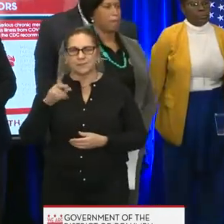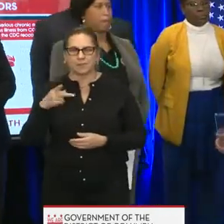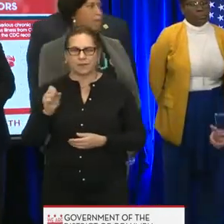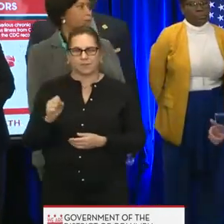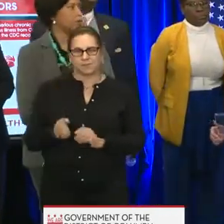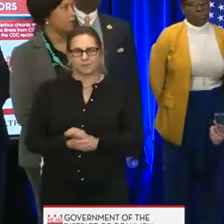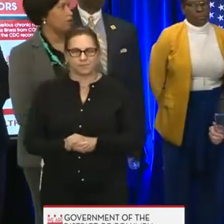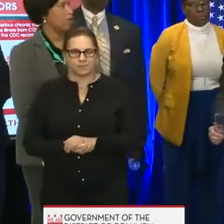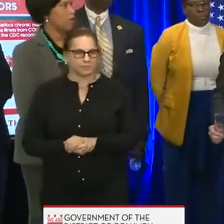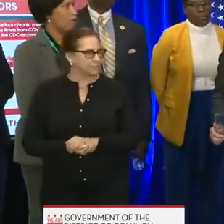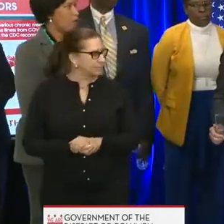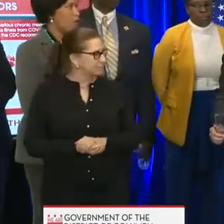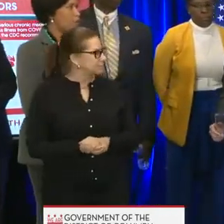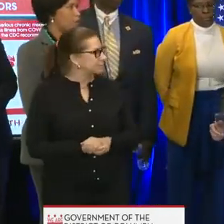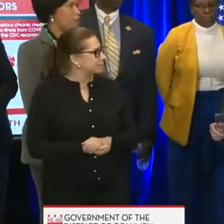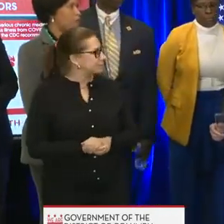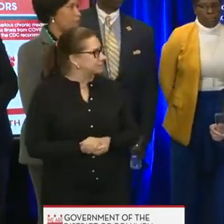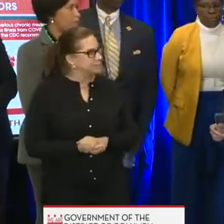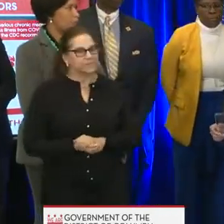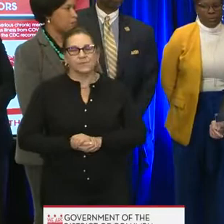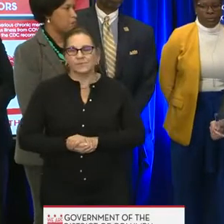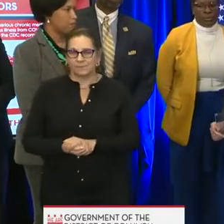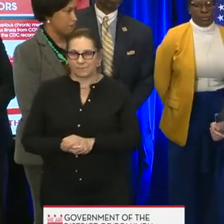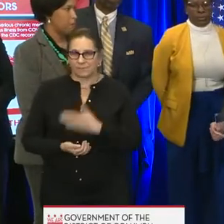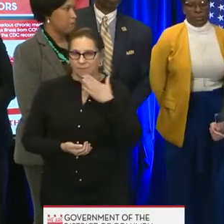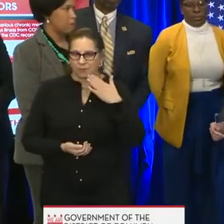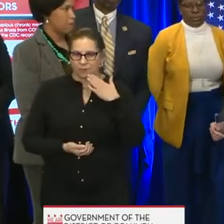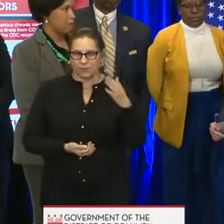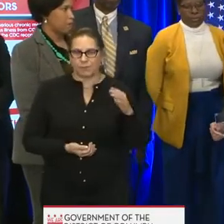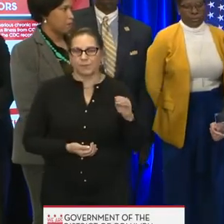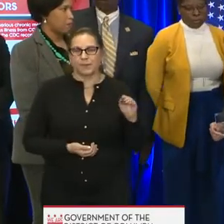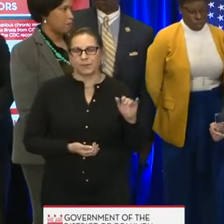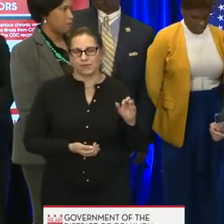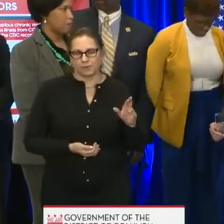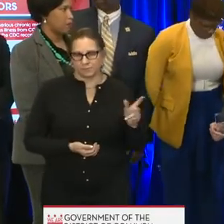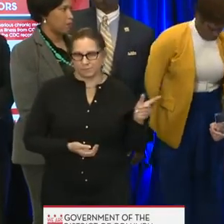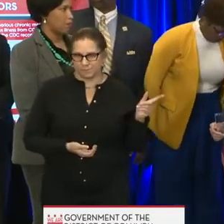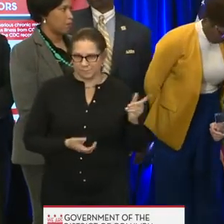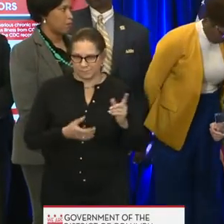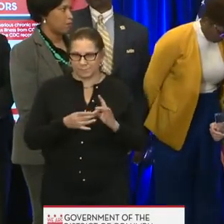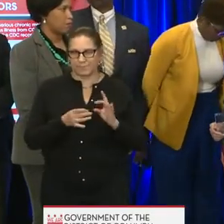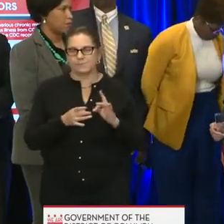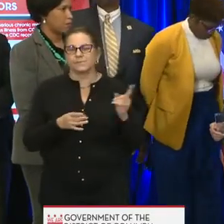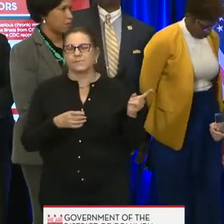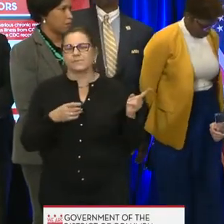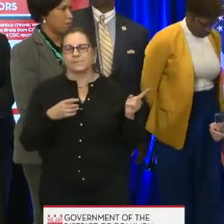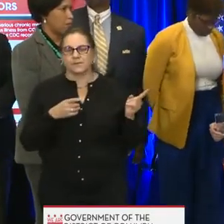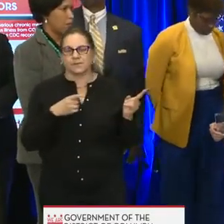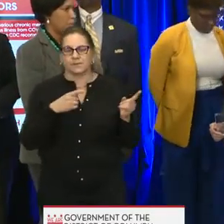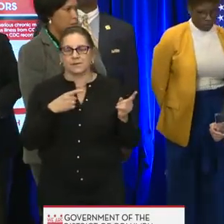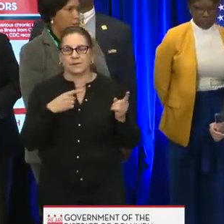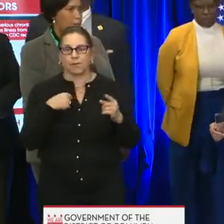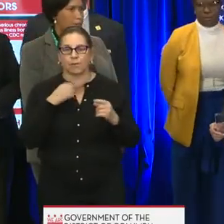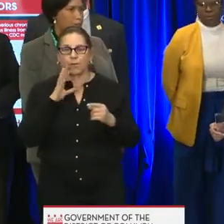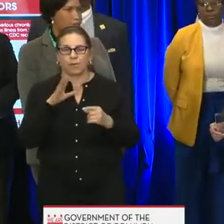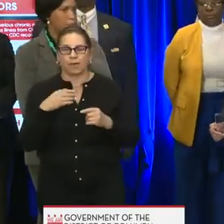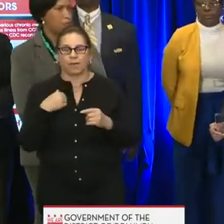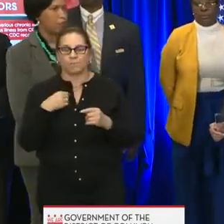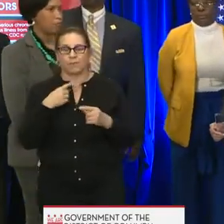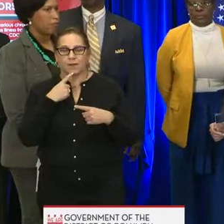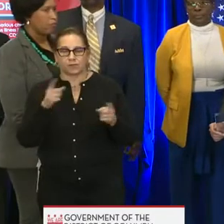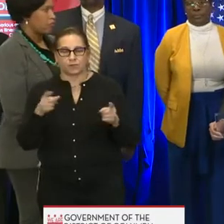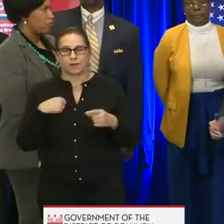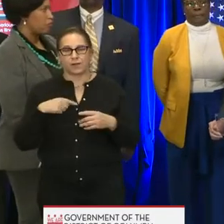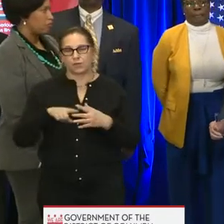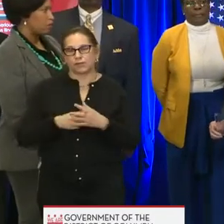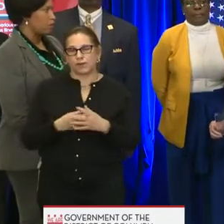Thank you very much, Mayor Bowser. As the mayor said, we have announced that starting on Monday, the 16th of March, going through the end of the